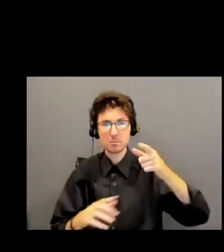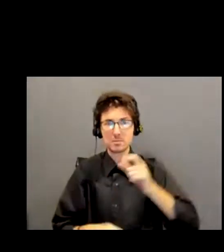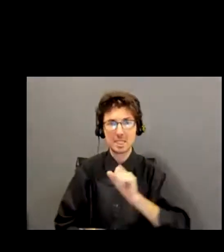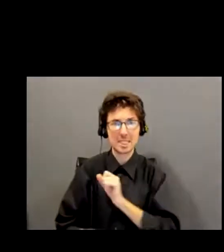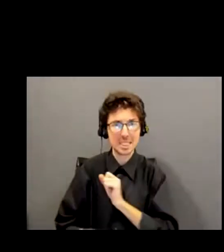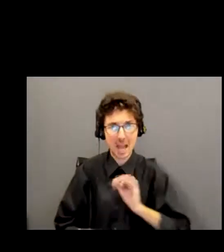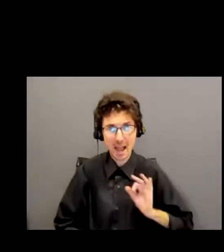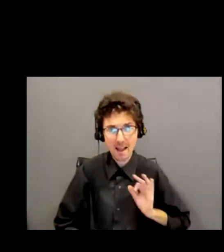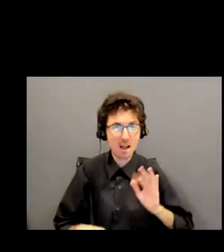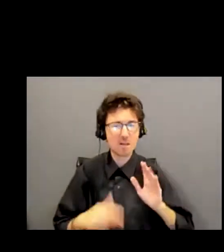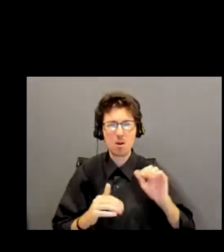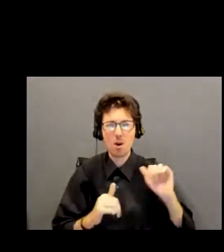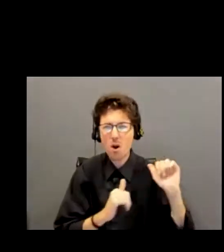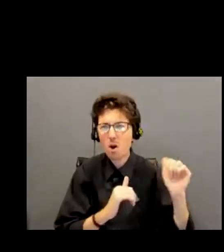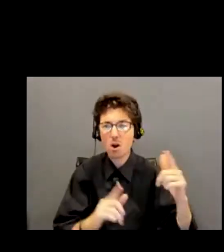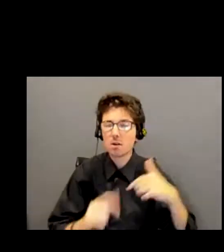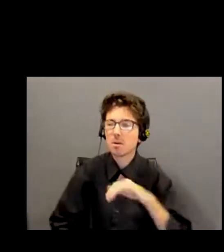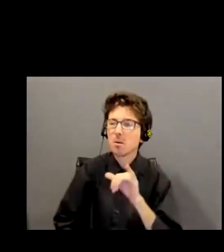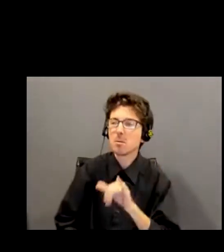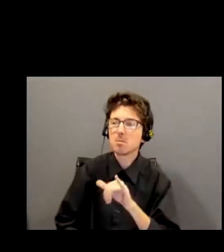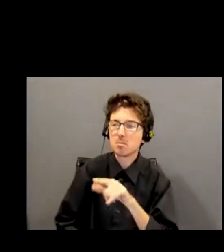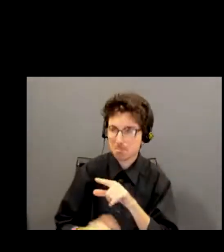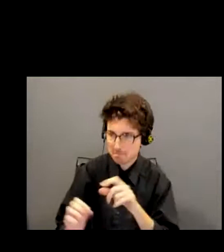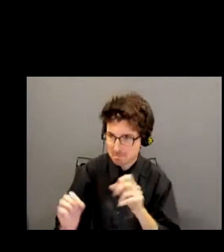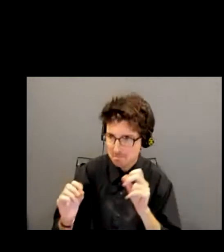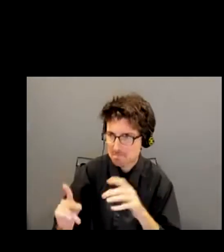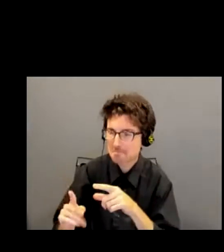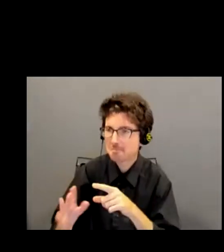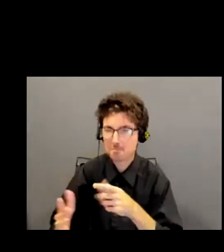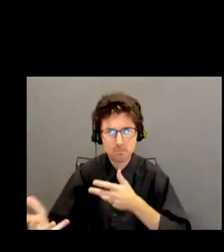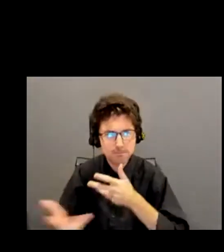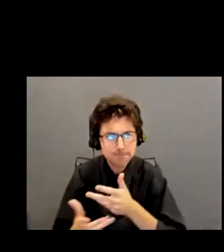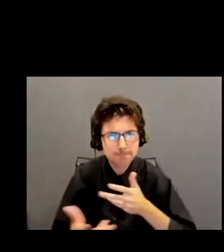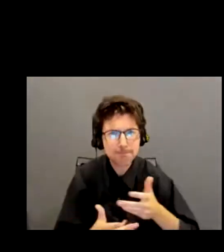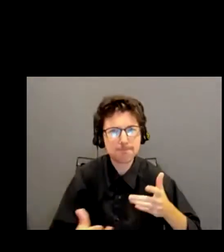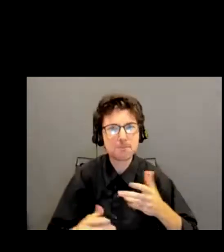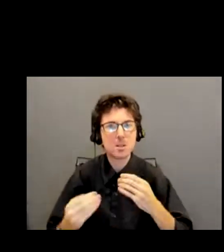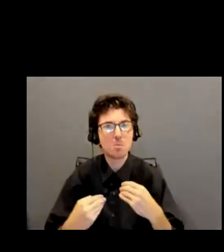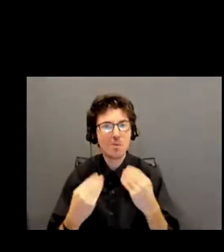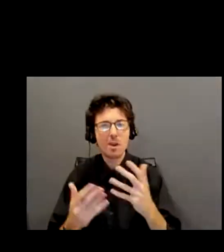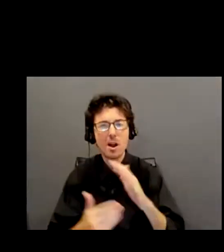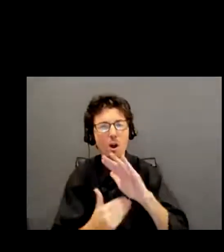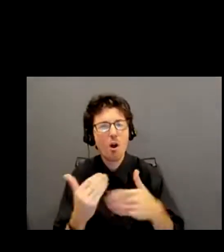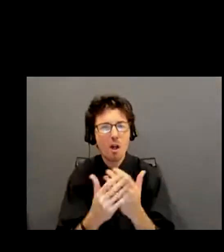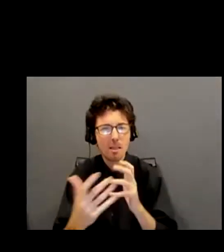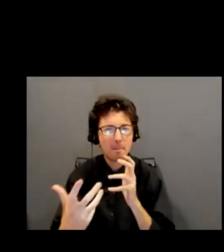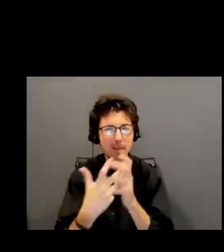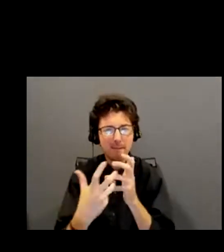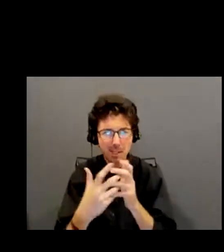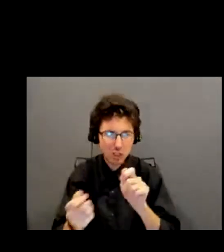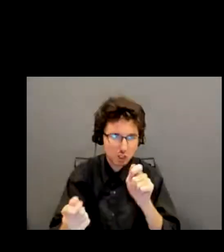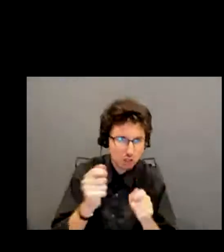went to great lengths to provide me with all the necessary modifications in the workplace. I teach